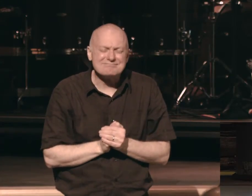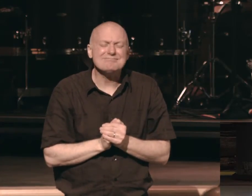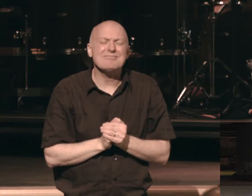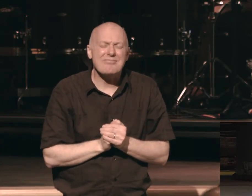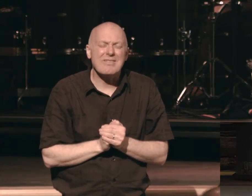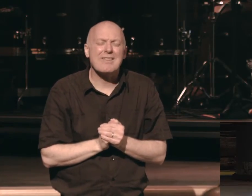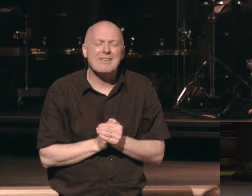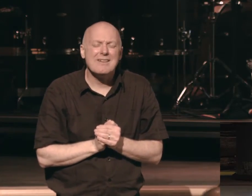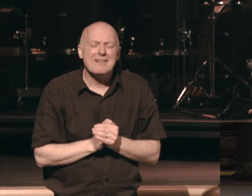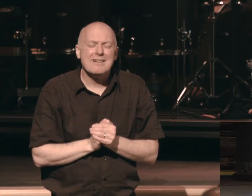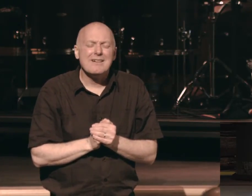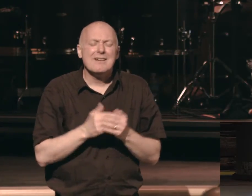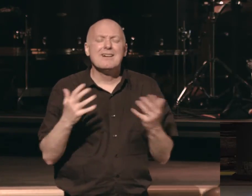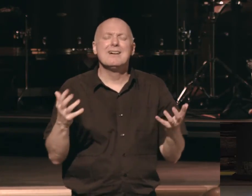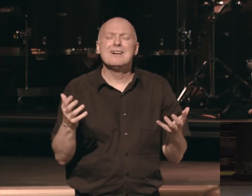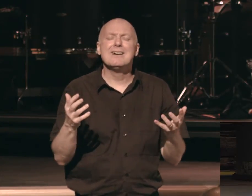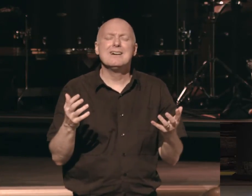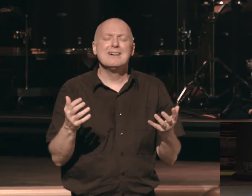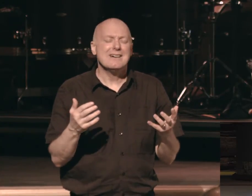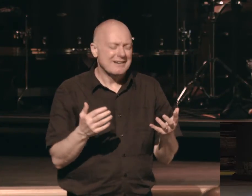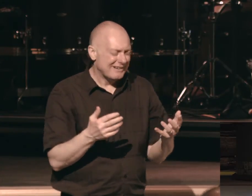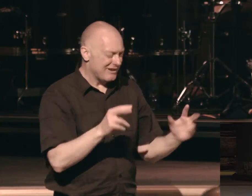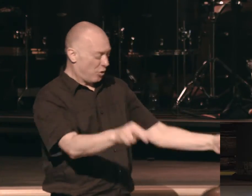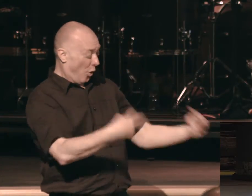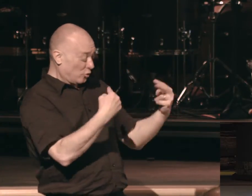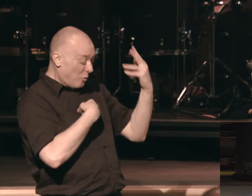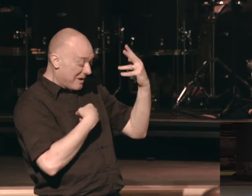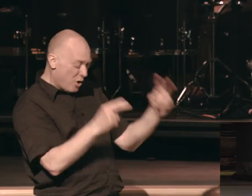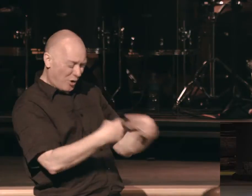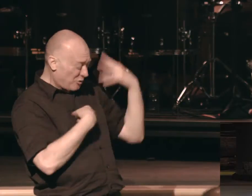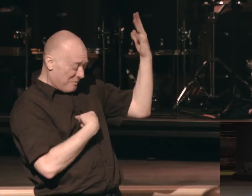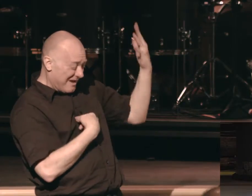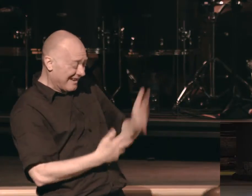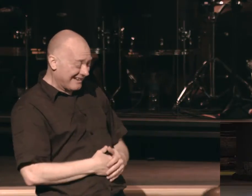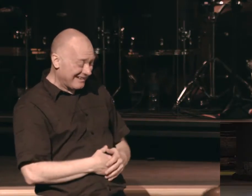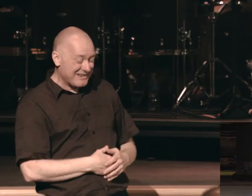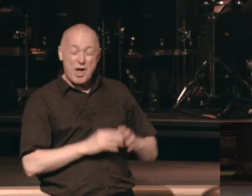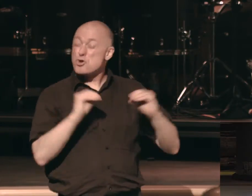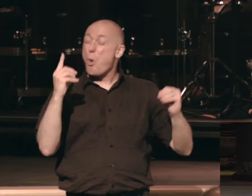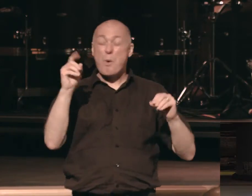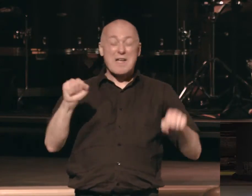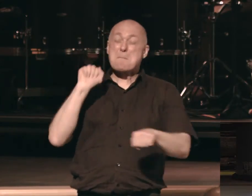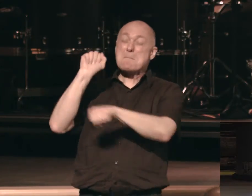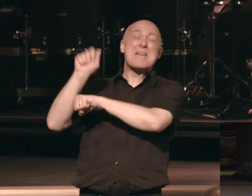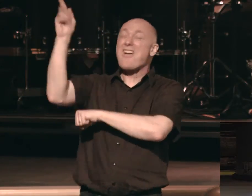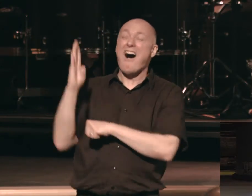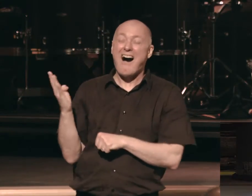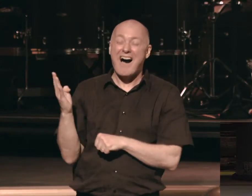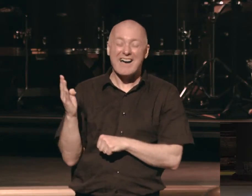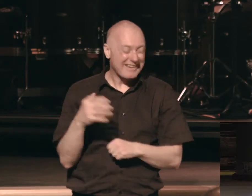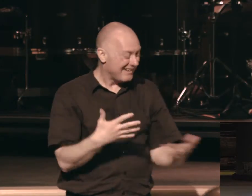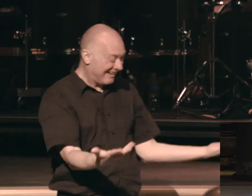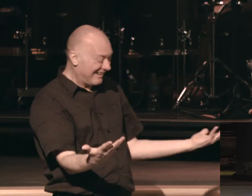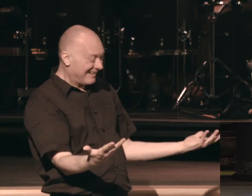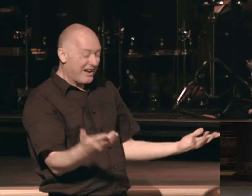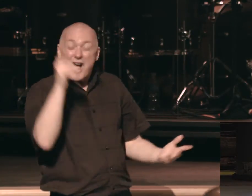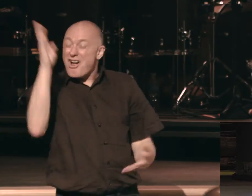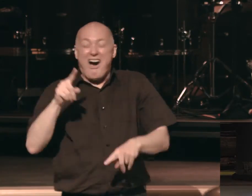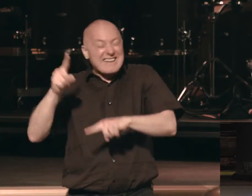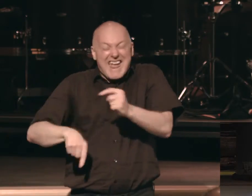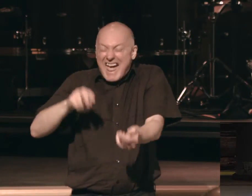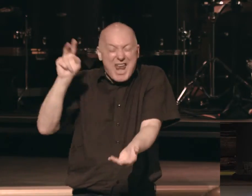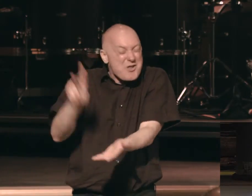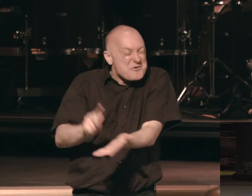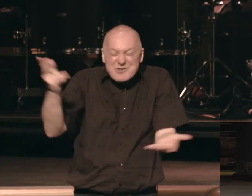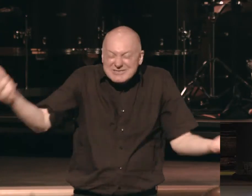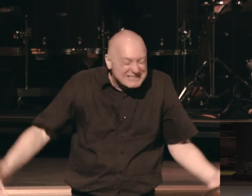see me, my child. See me. I cannot be beaten. See me, my child. I cannot lose. I can't lose.